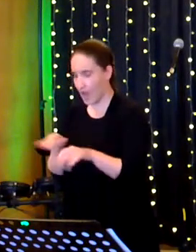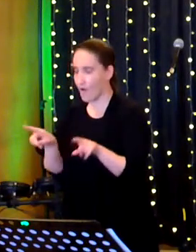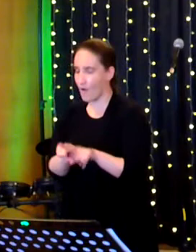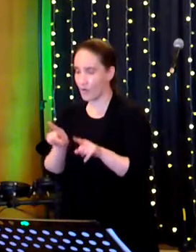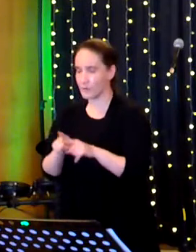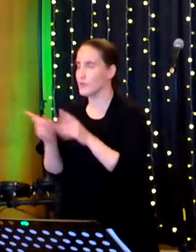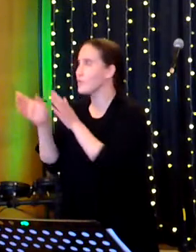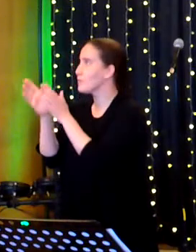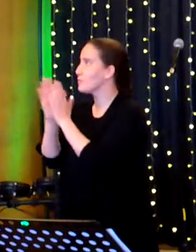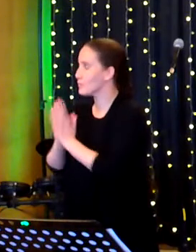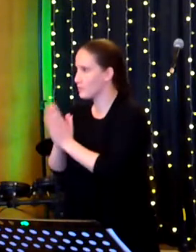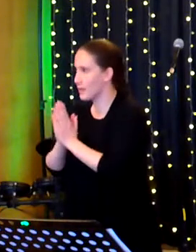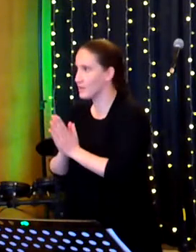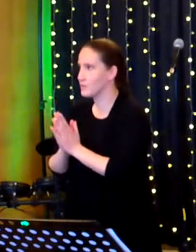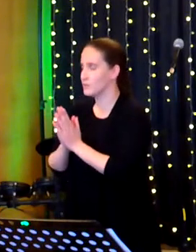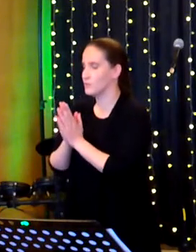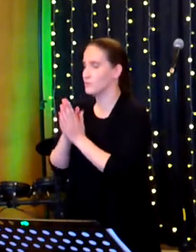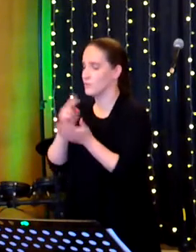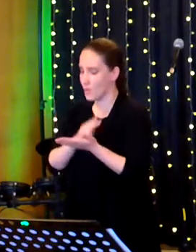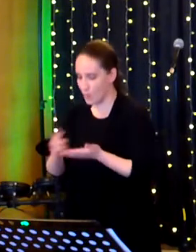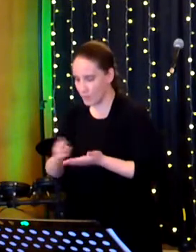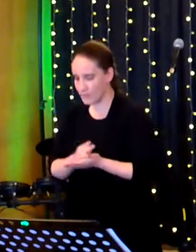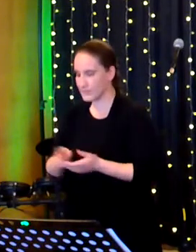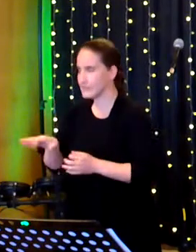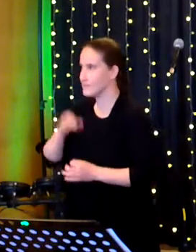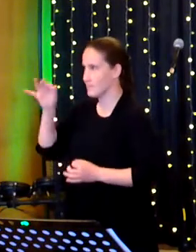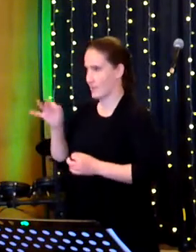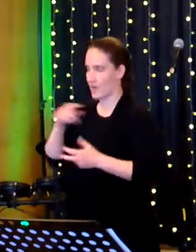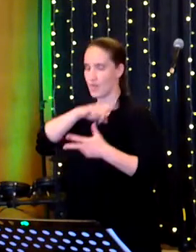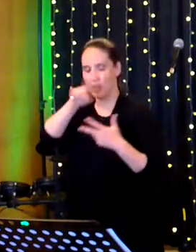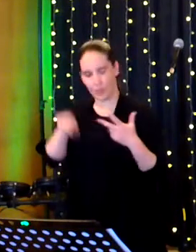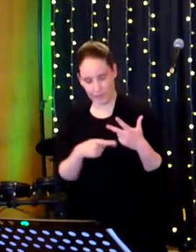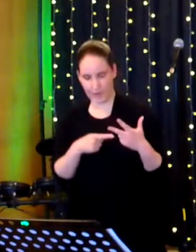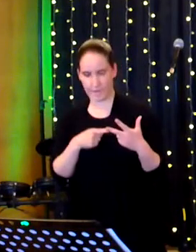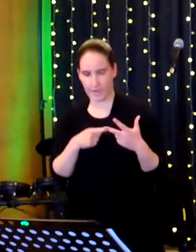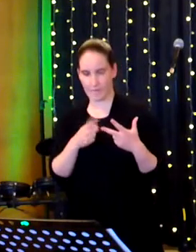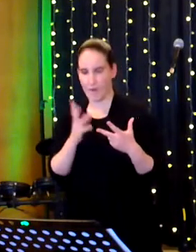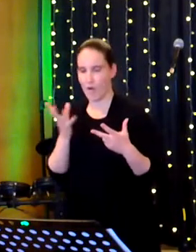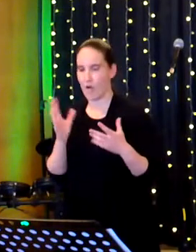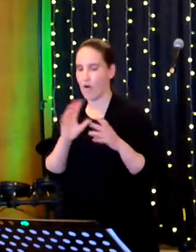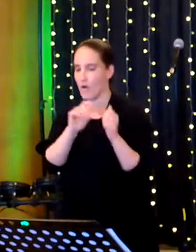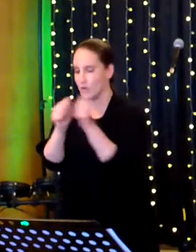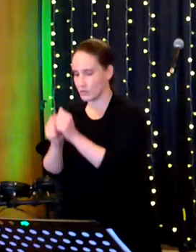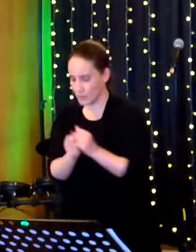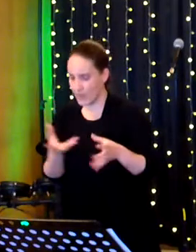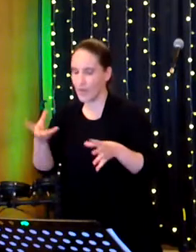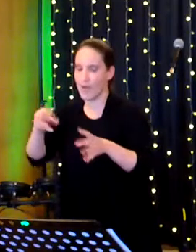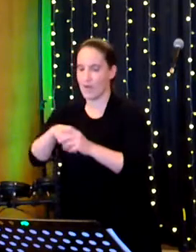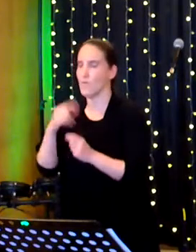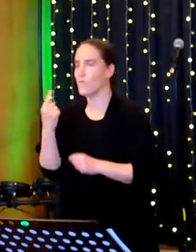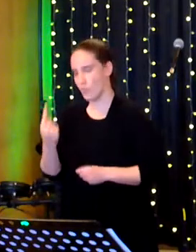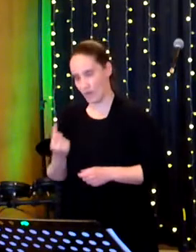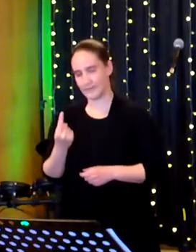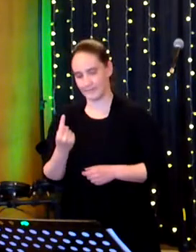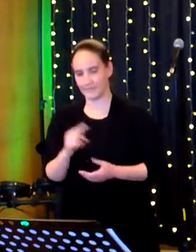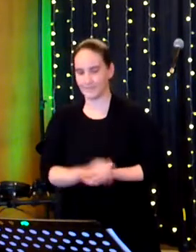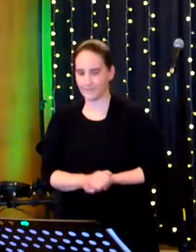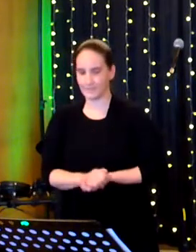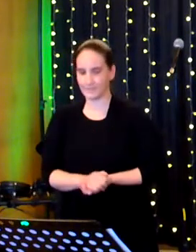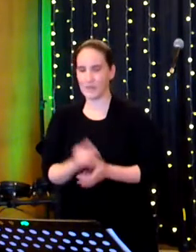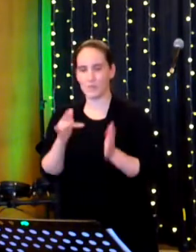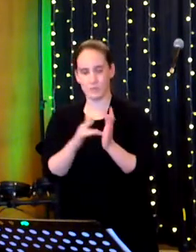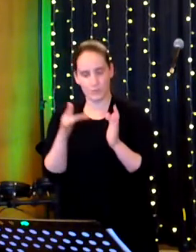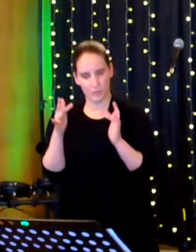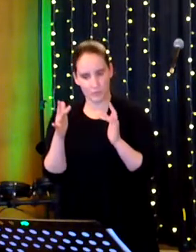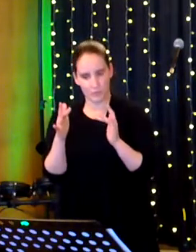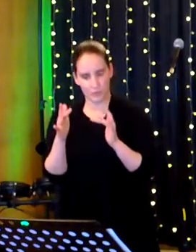us at all times. Three in one. So even though Jesus appears in physical form in the New Testament, he